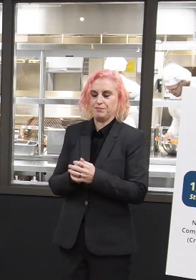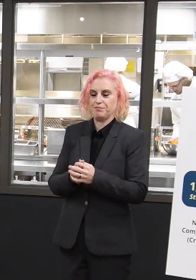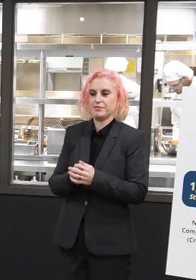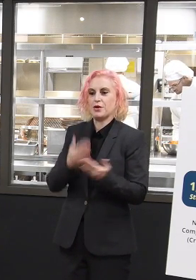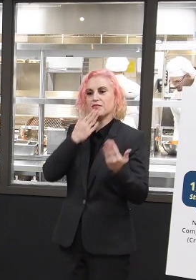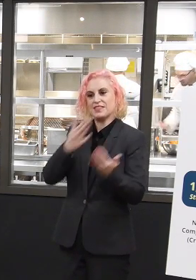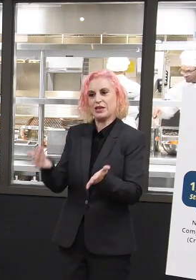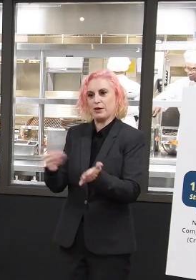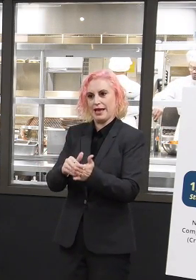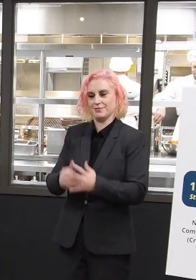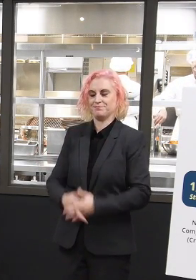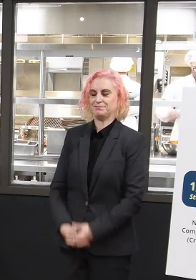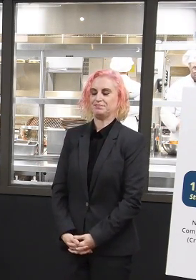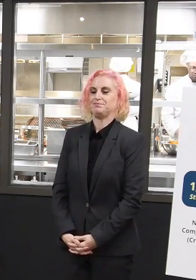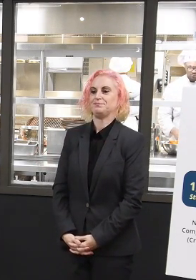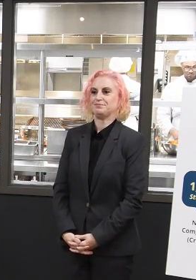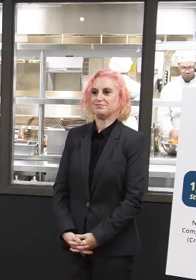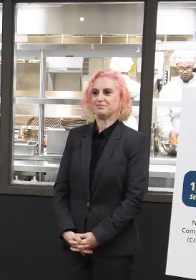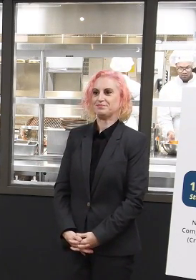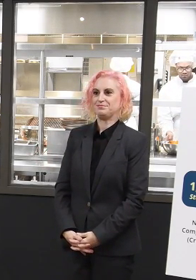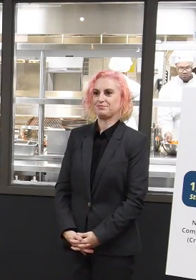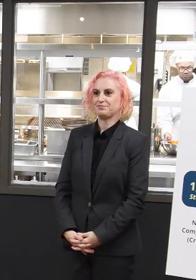you again.